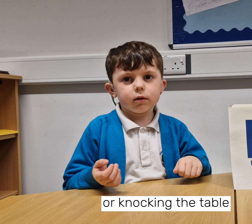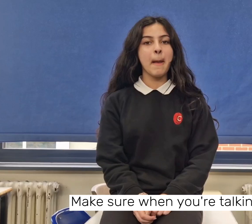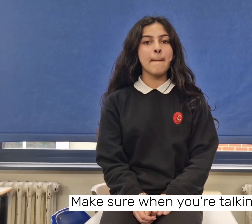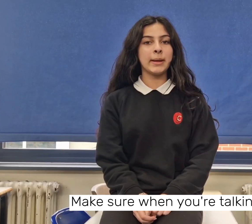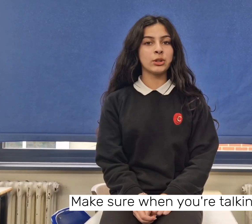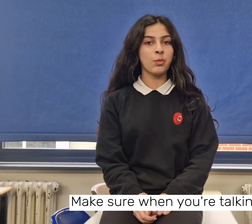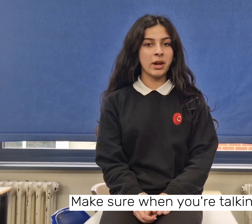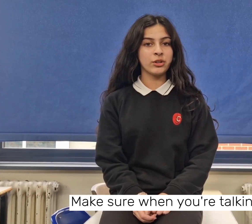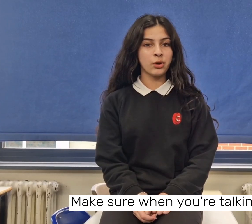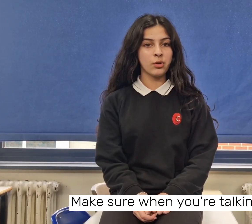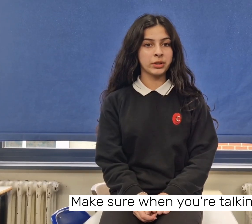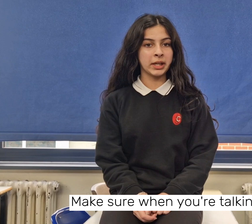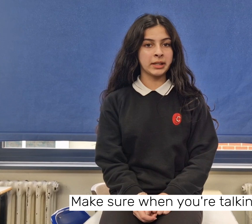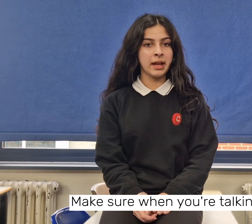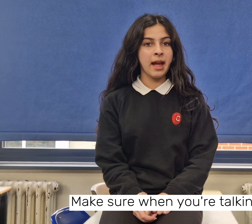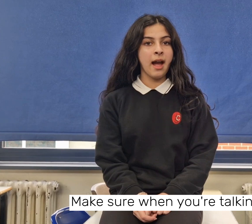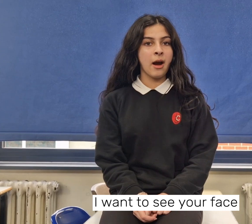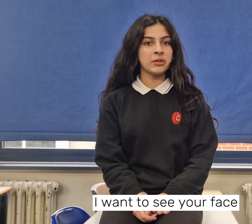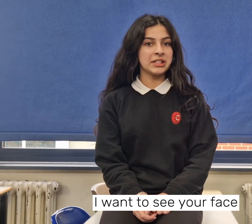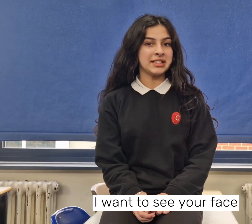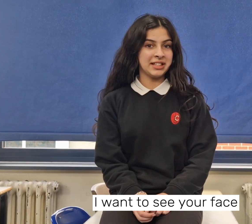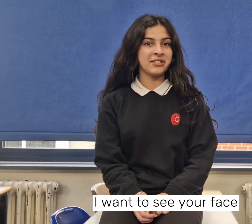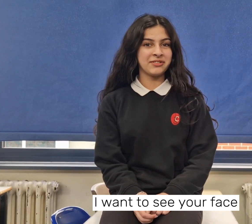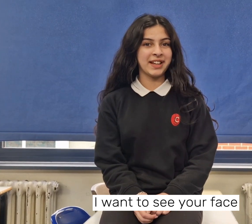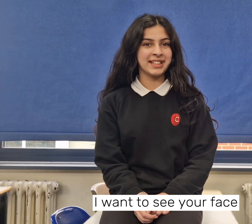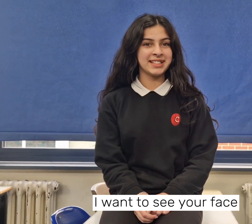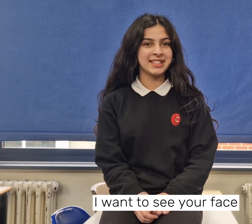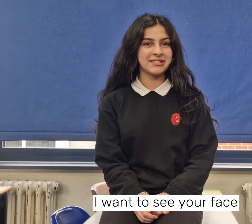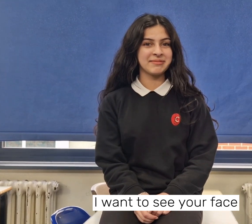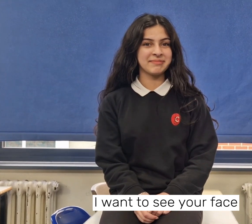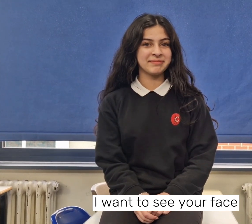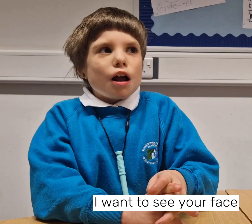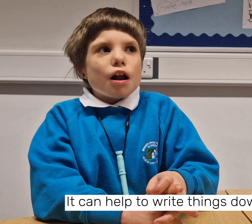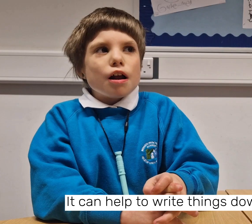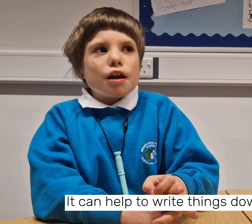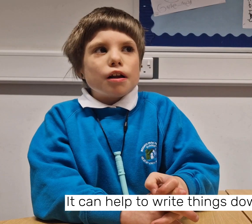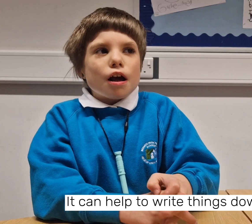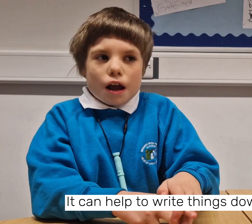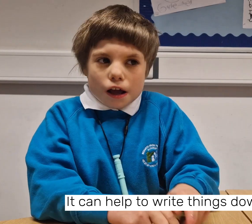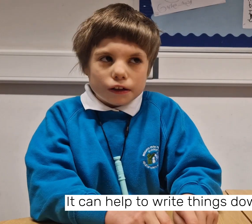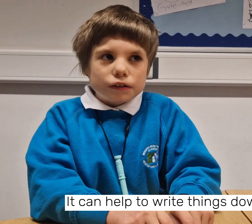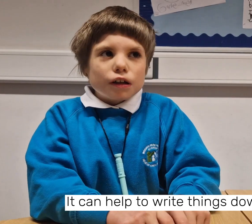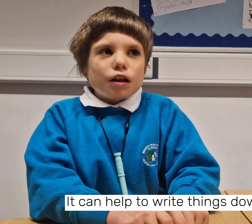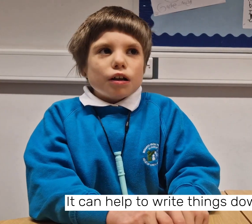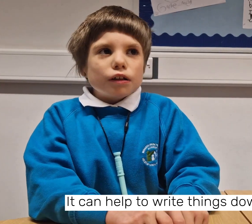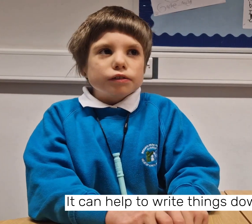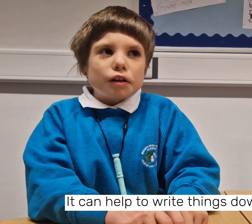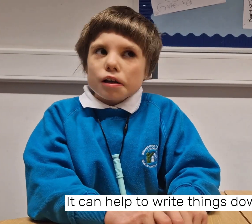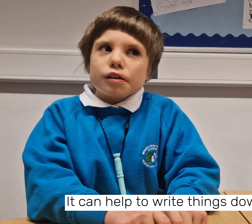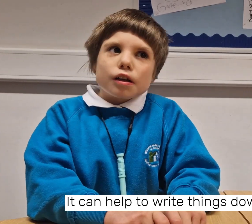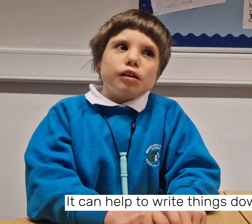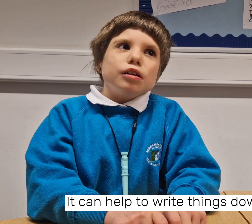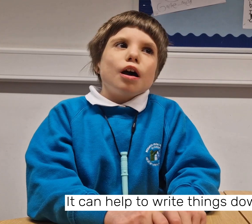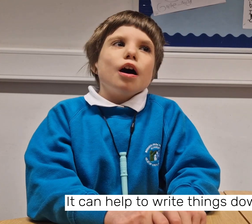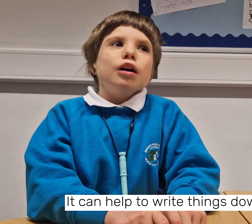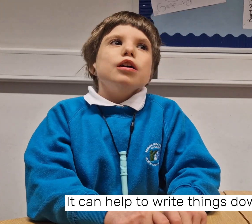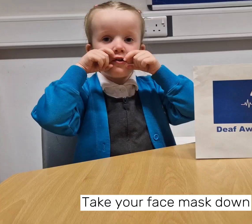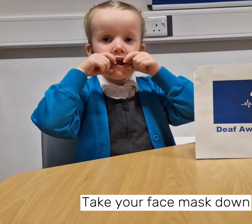Make sure where you're talking. I want to see your face. And help to voice them down. Take